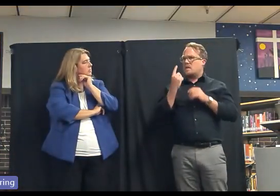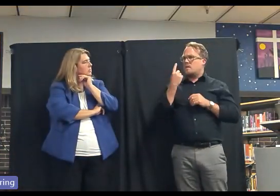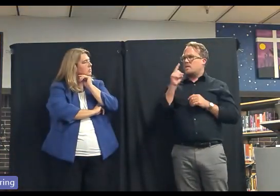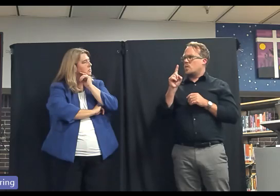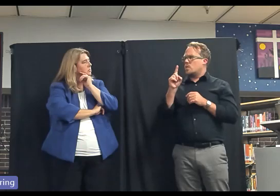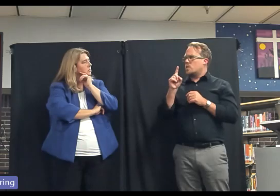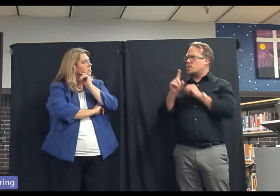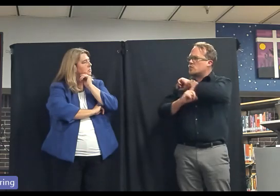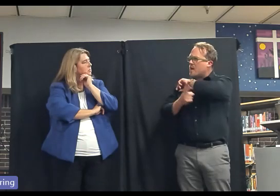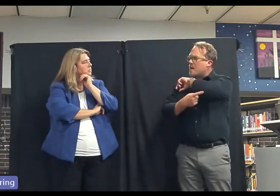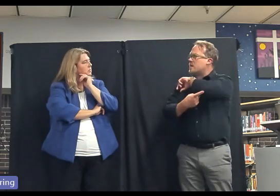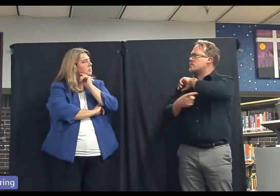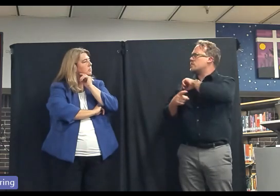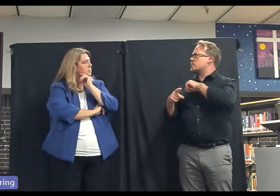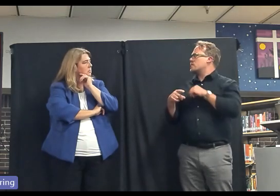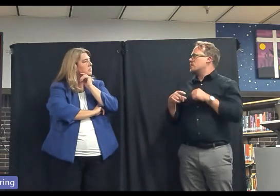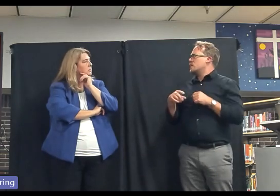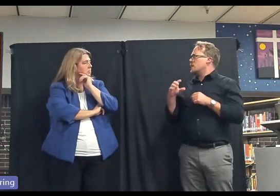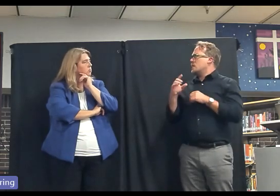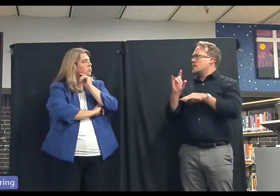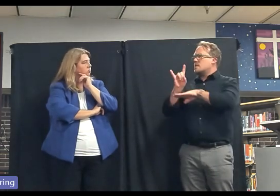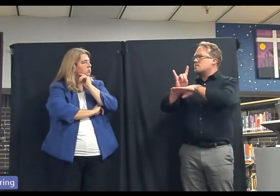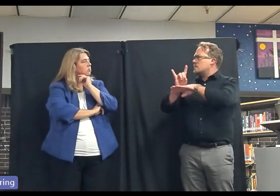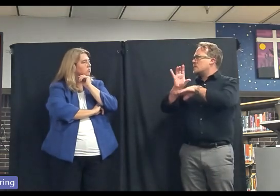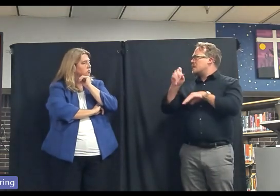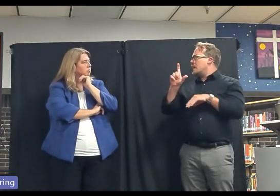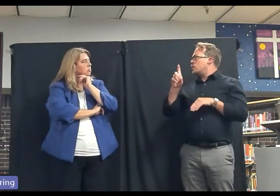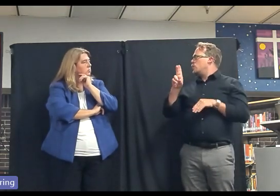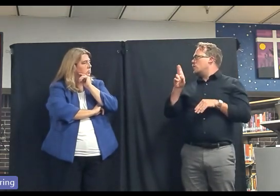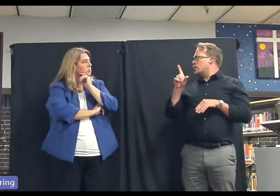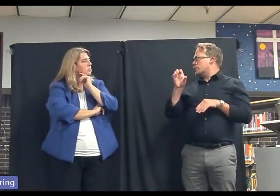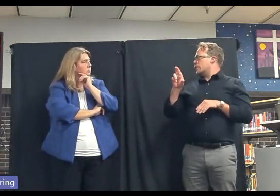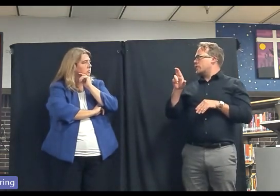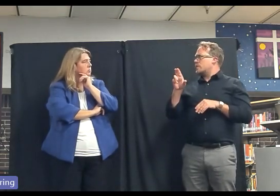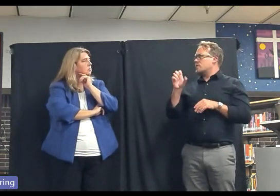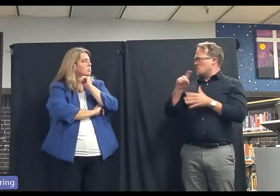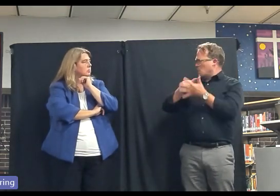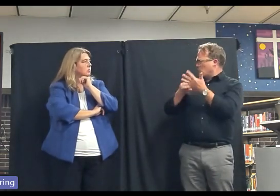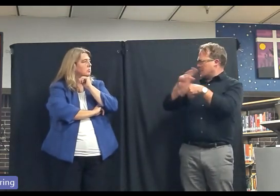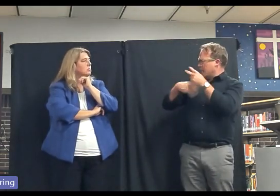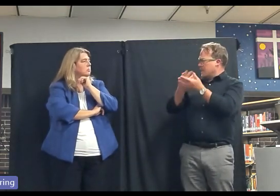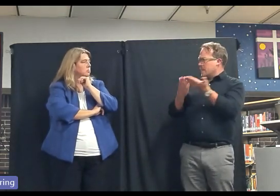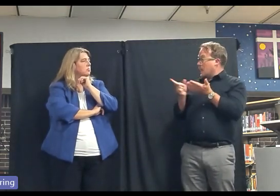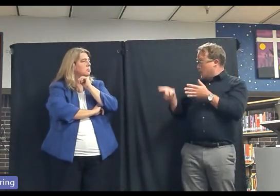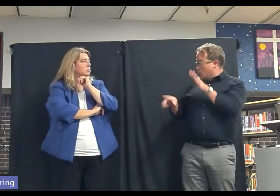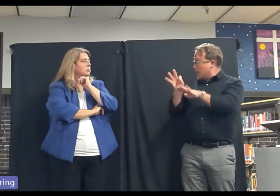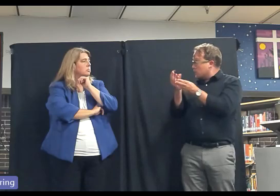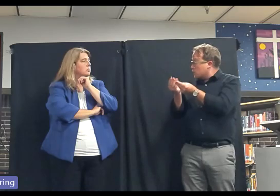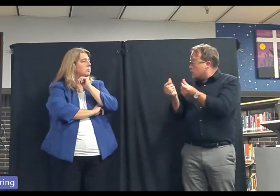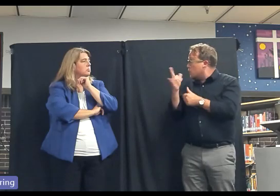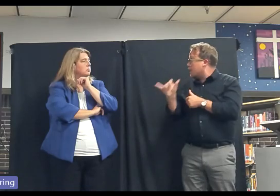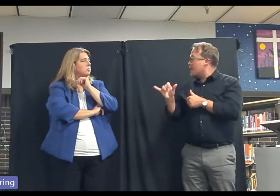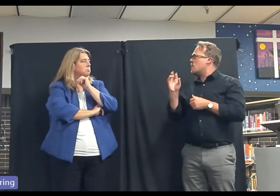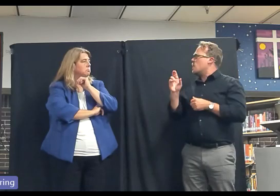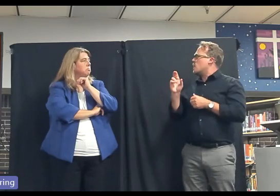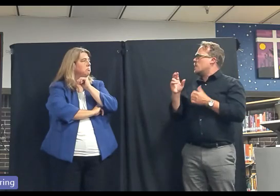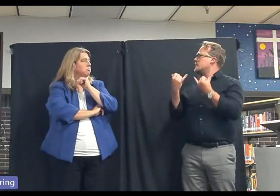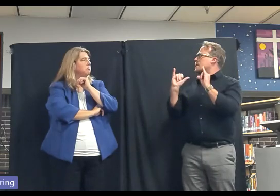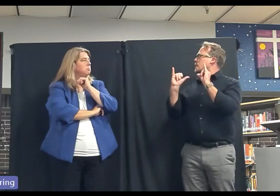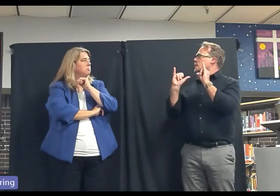the trash, the cellular, and those kind of things. Have you guys found any solutions for those yet, or are those